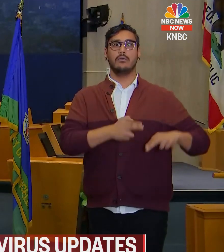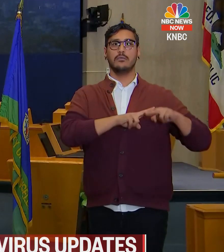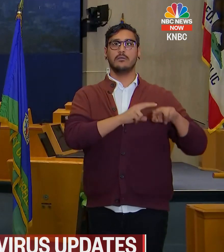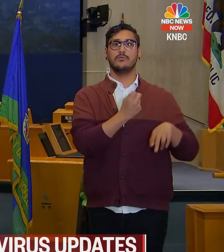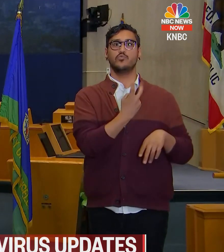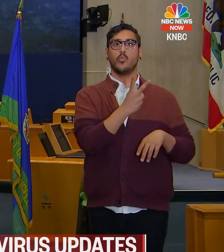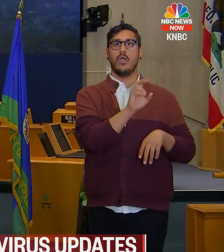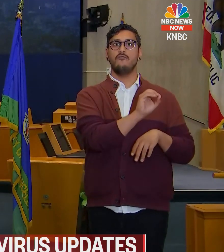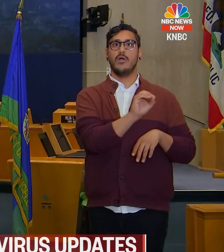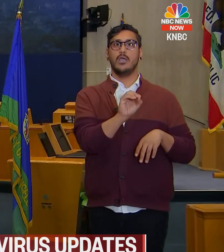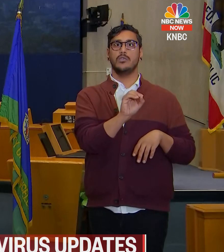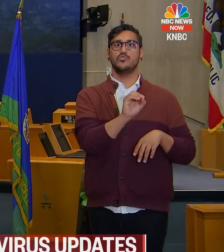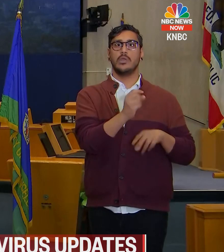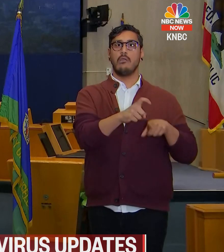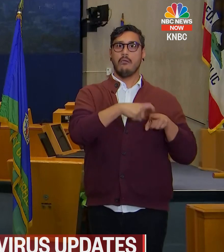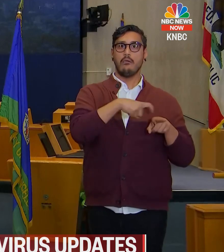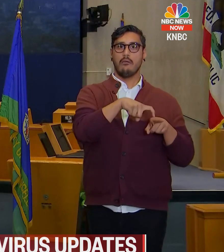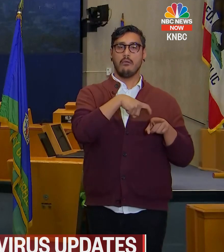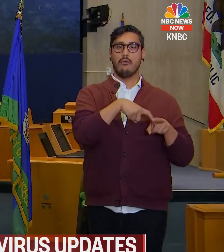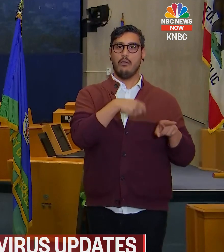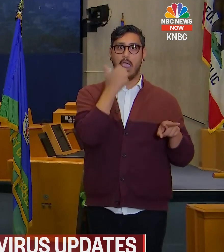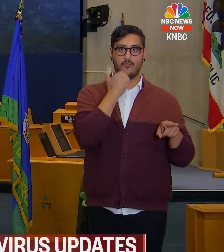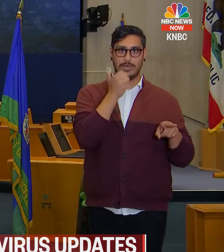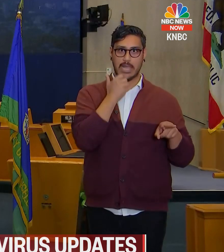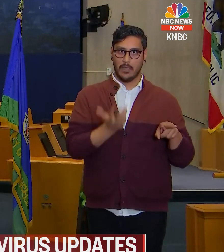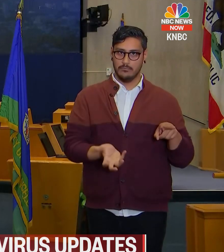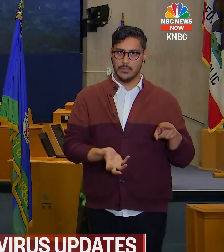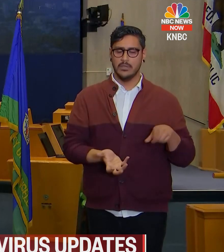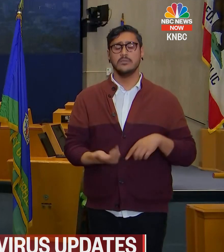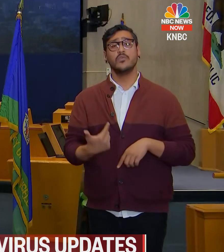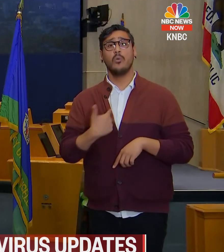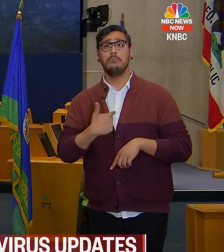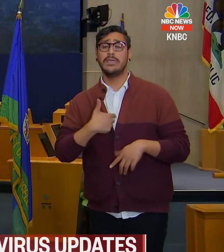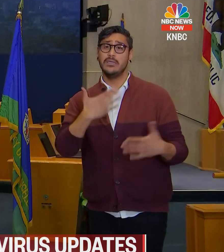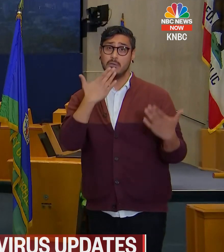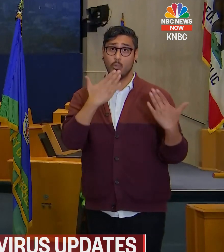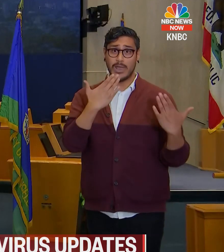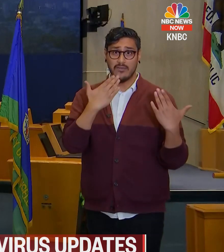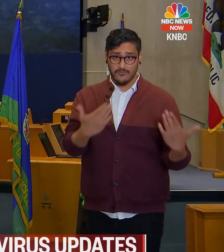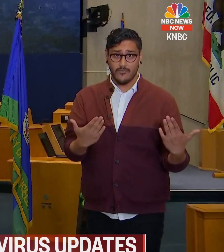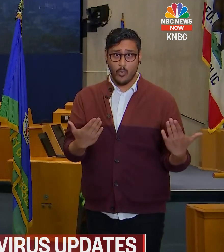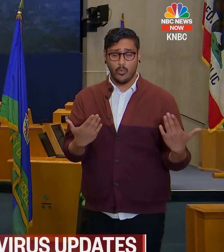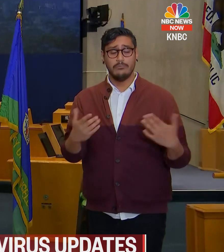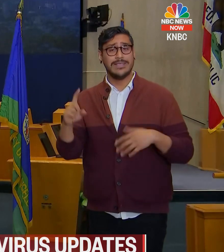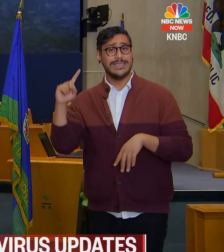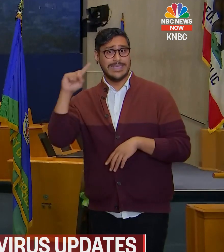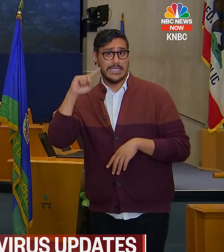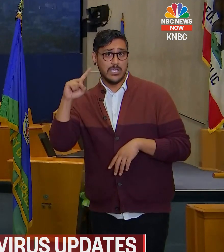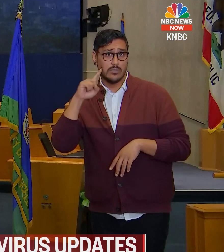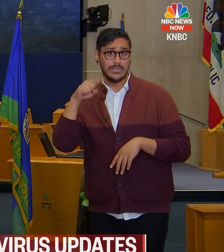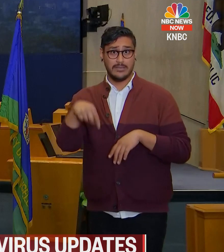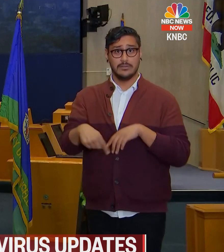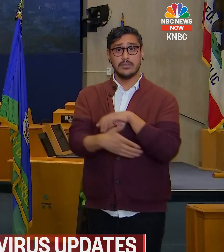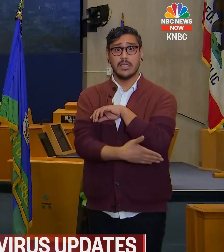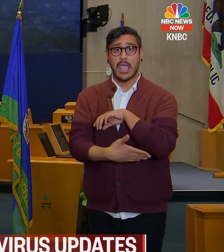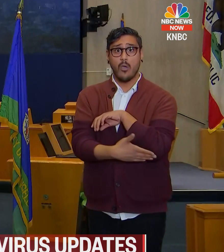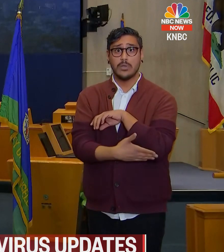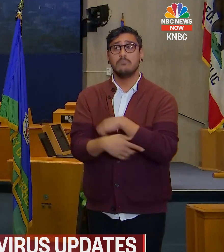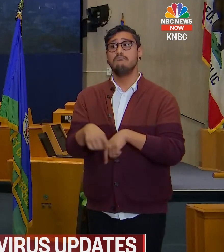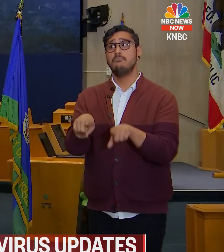day. As a fire chief, I am grateful to hear that the county, along with the city and